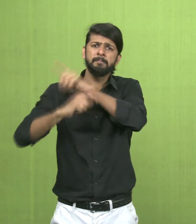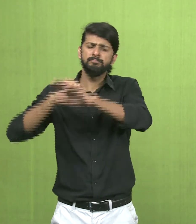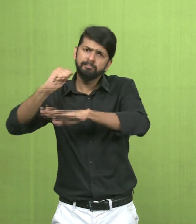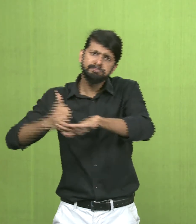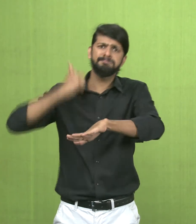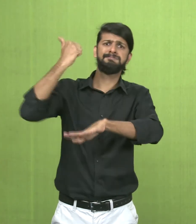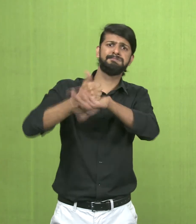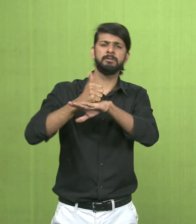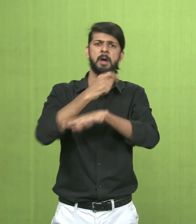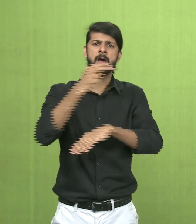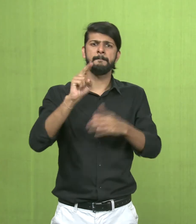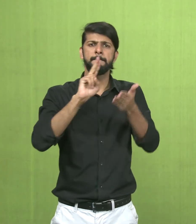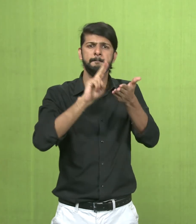And in 1795,